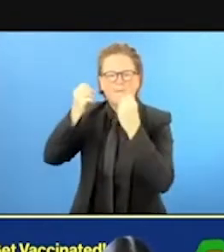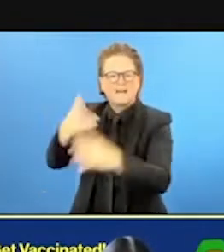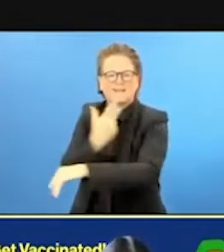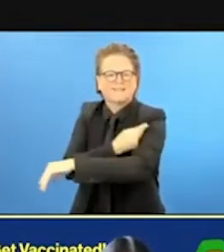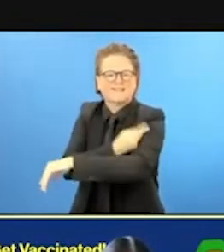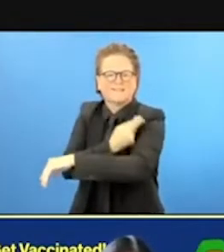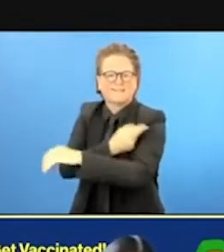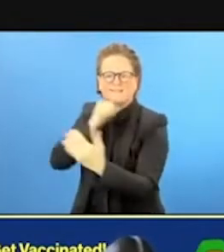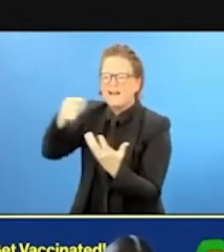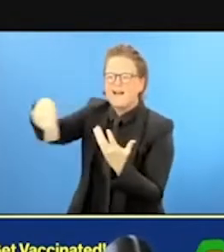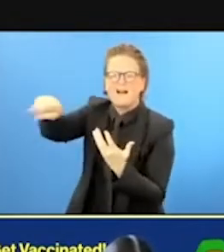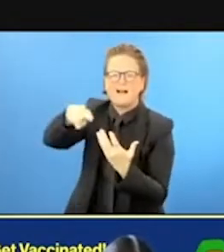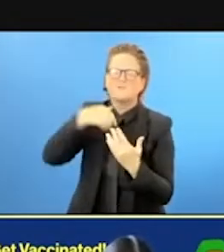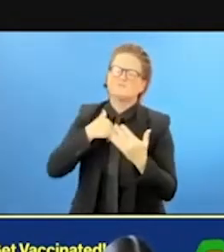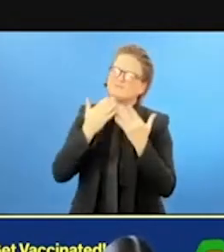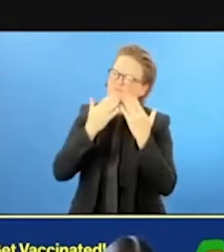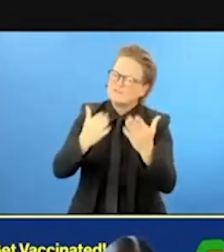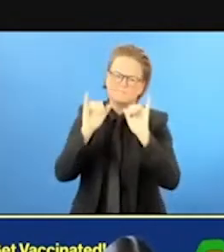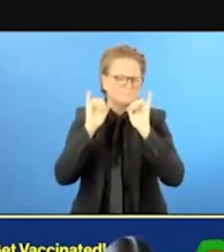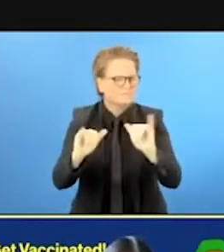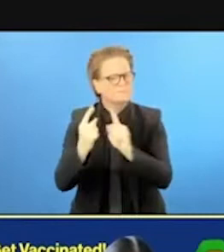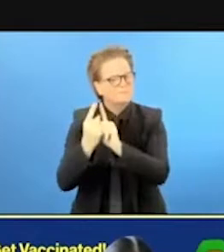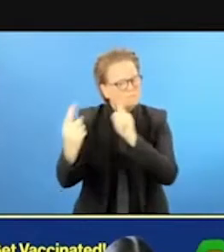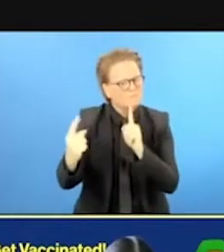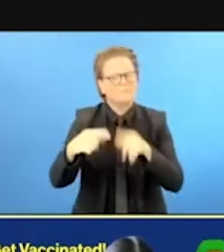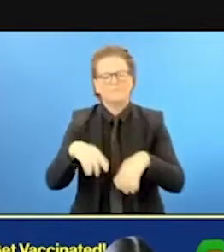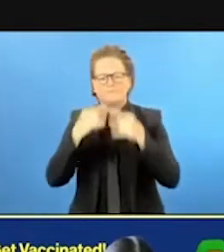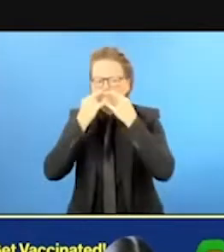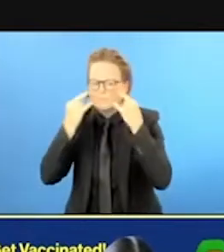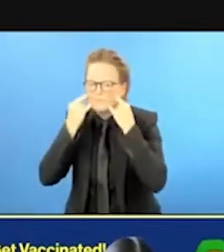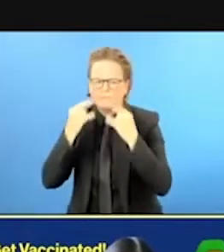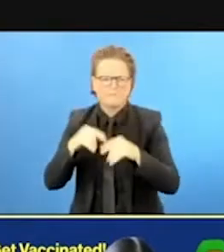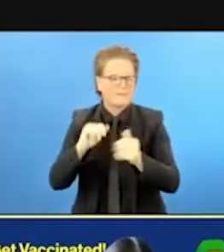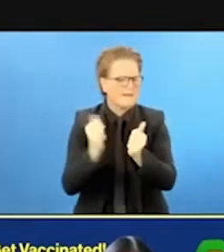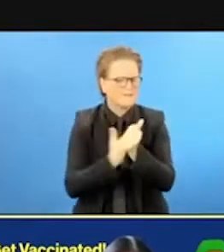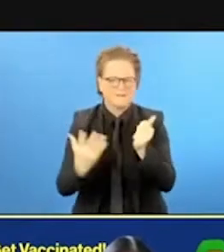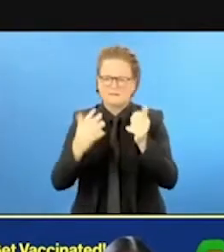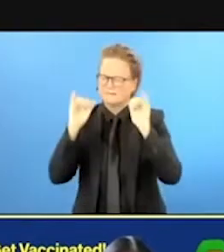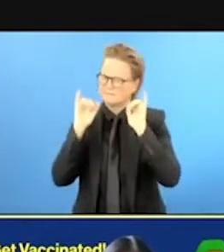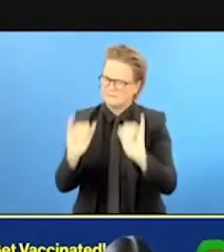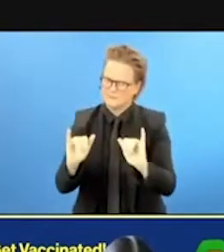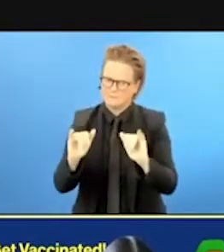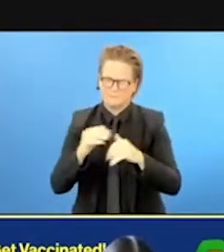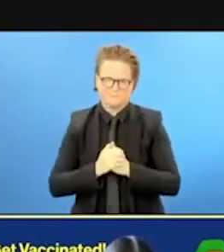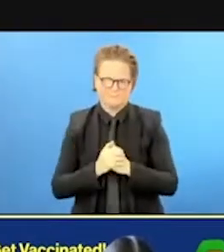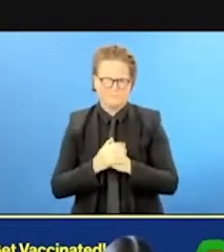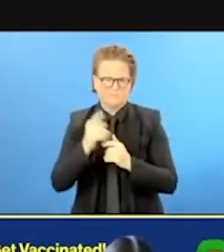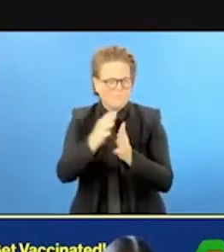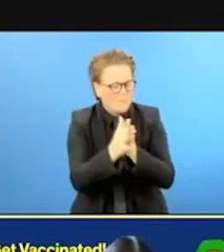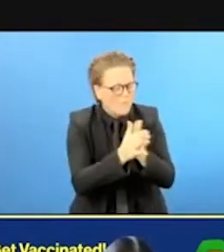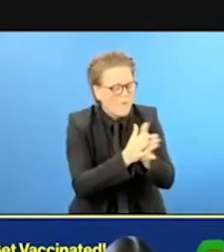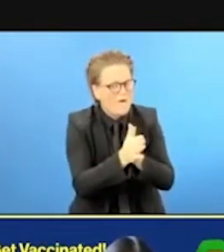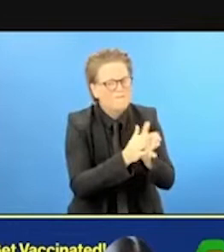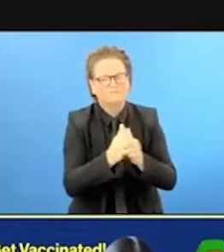that we've talked out throughout the pandemic about, including hand hygiene, again, physical